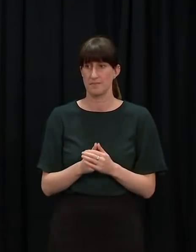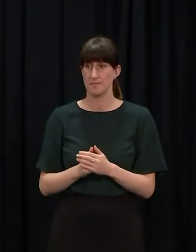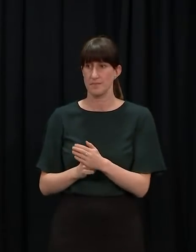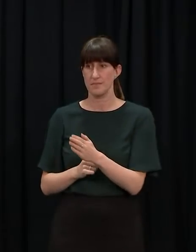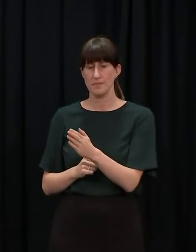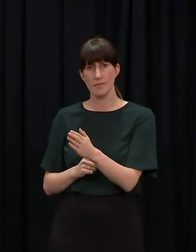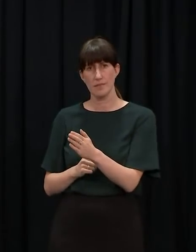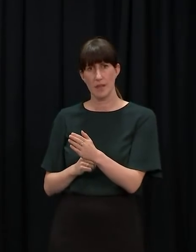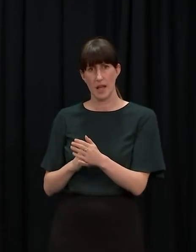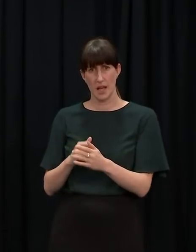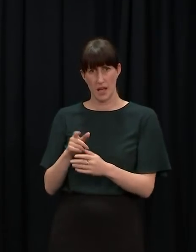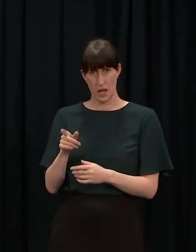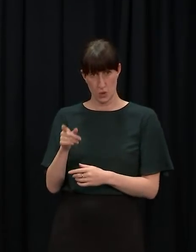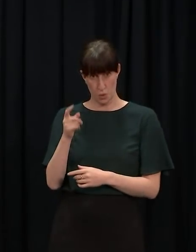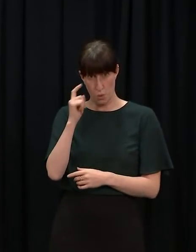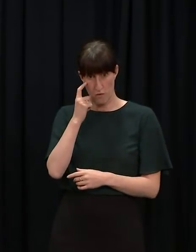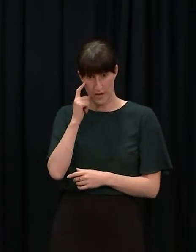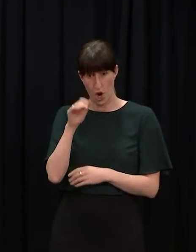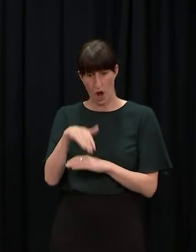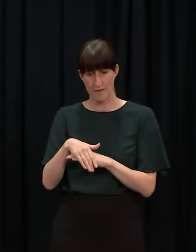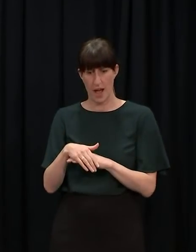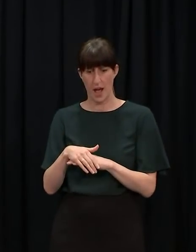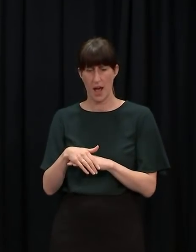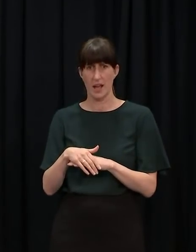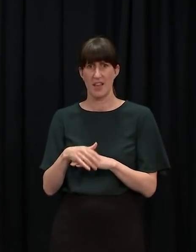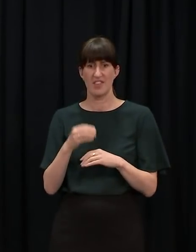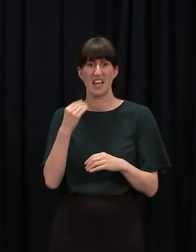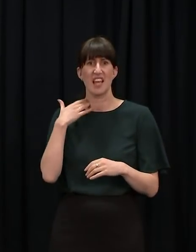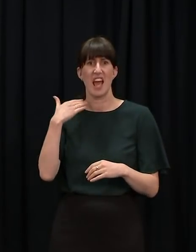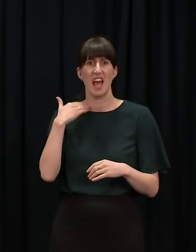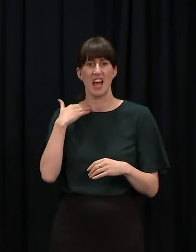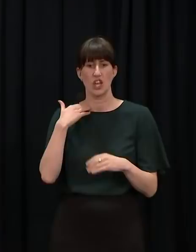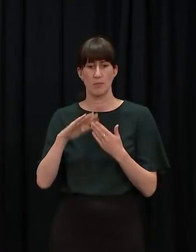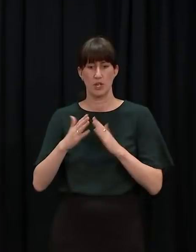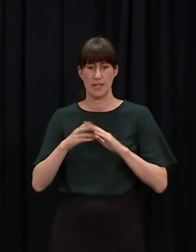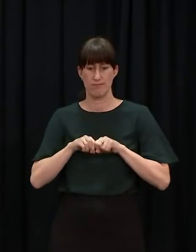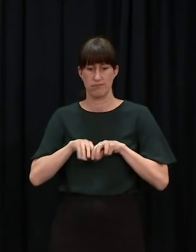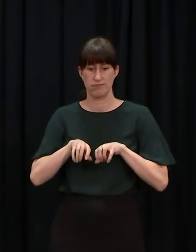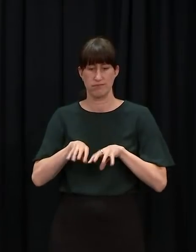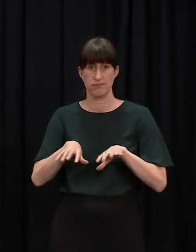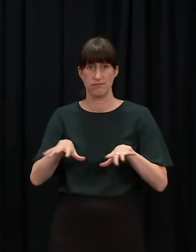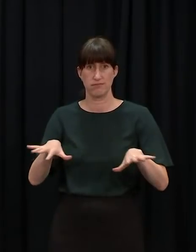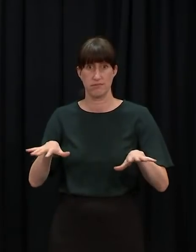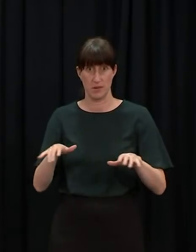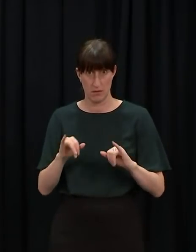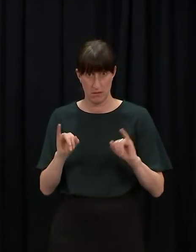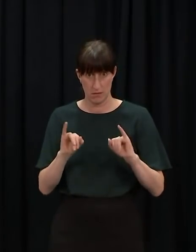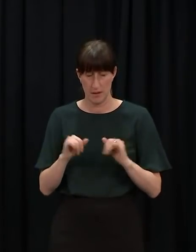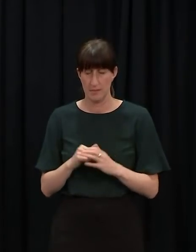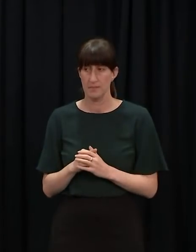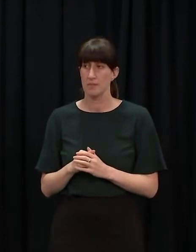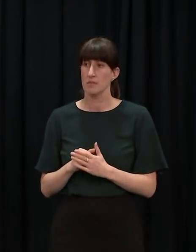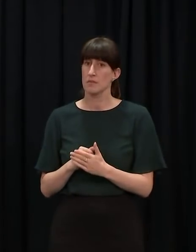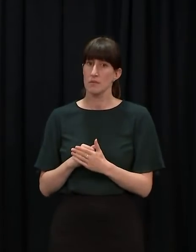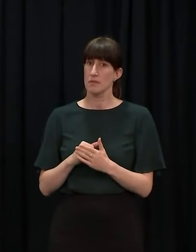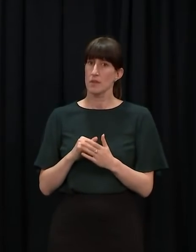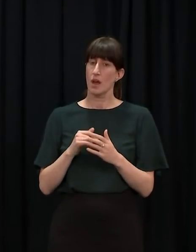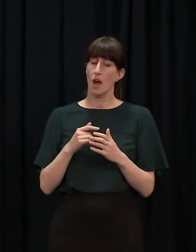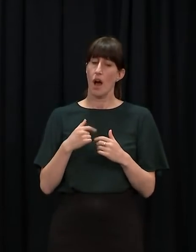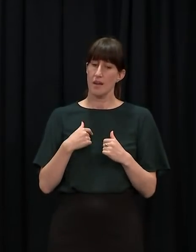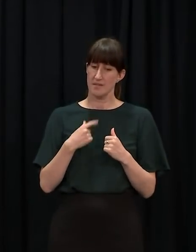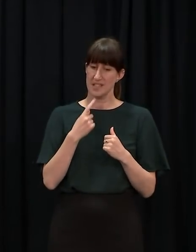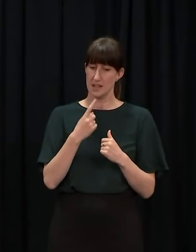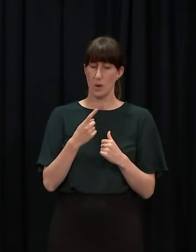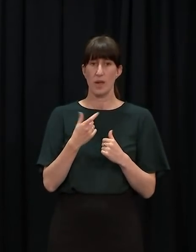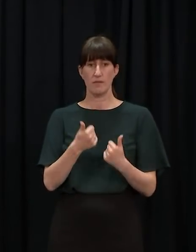of spread within the gang community? Well, like I said, I've had feedback that we've had very good cooperation from those who